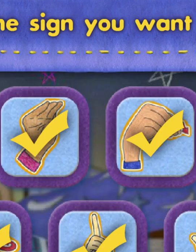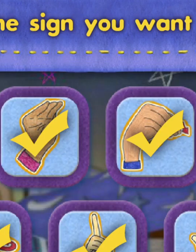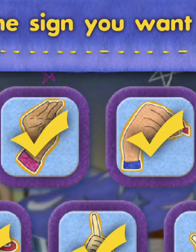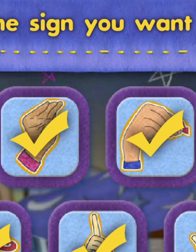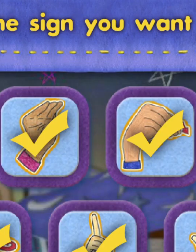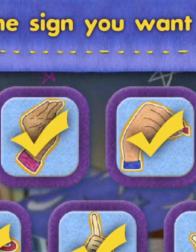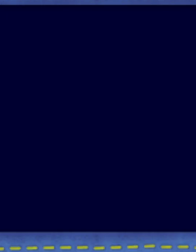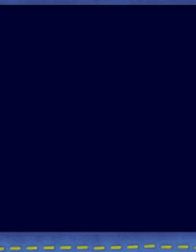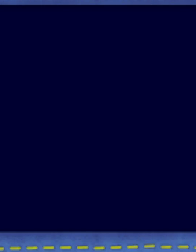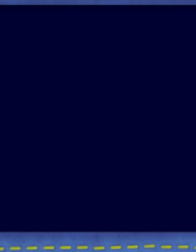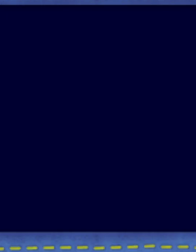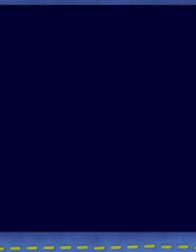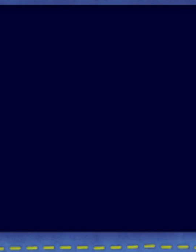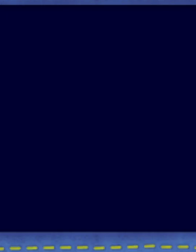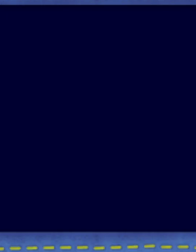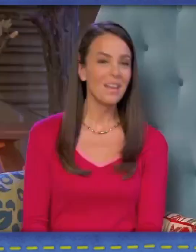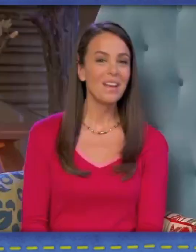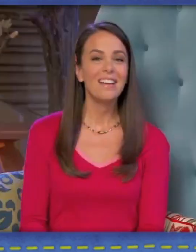Now,